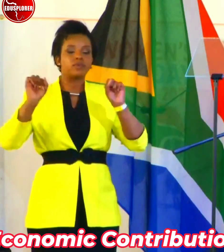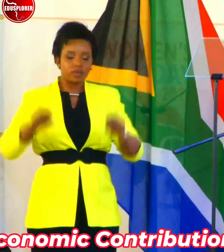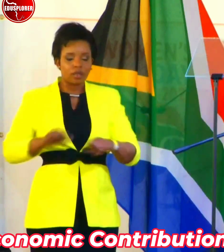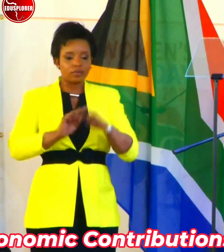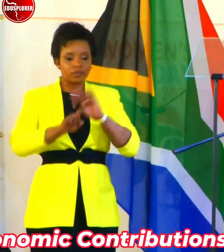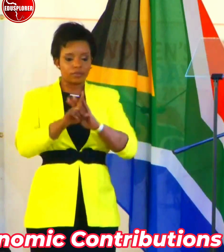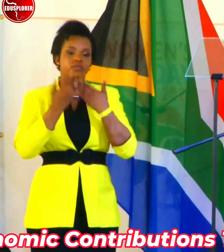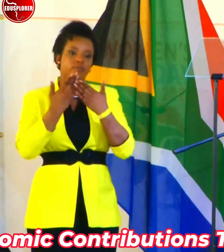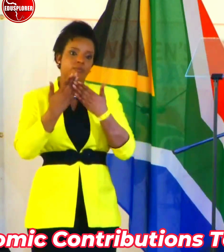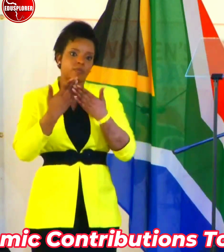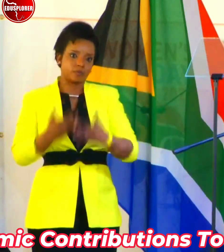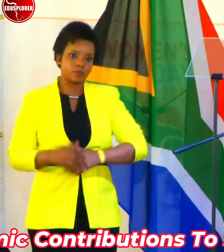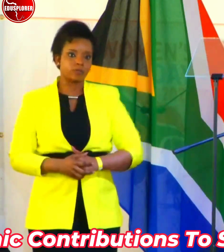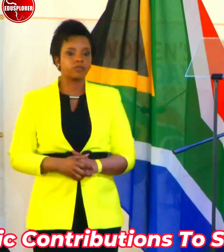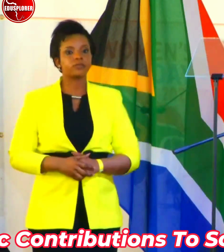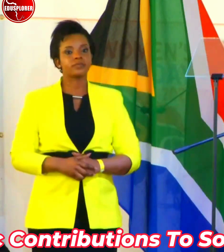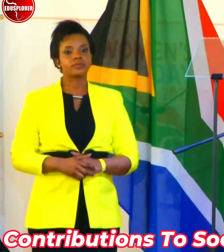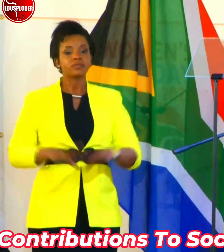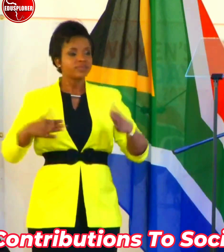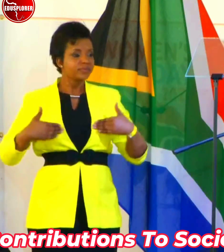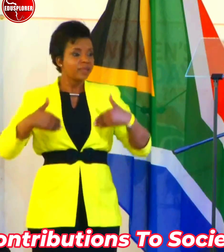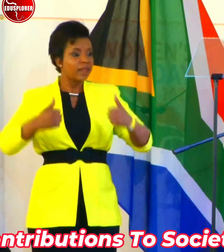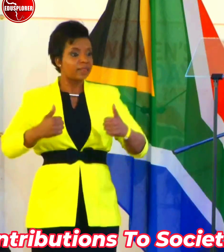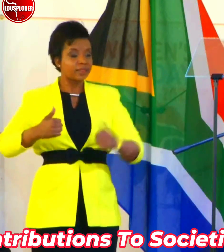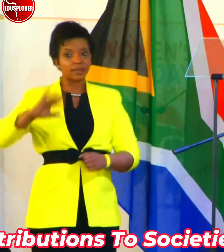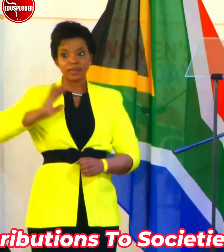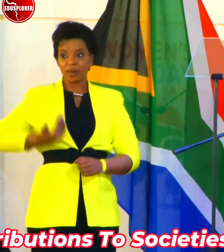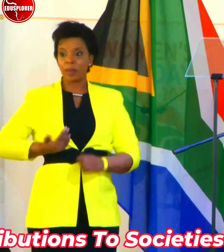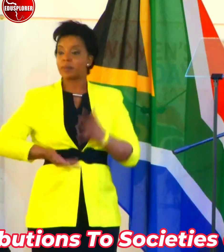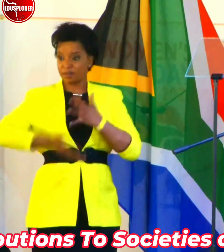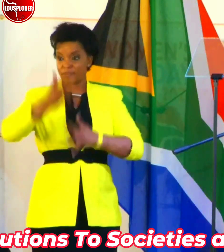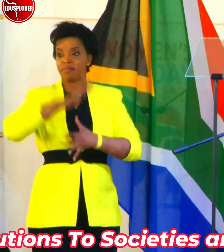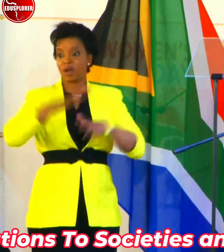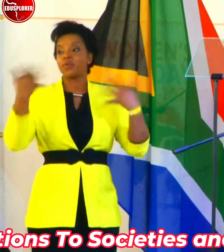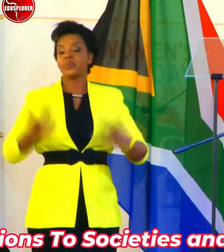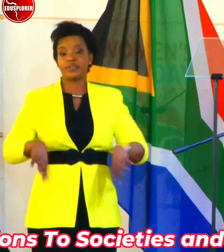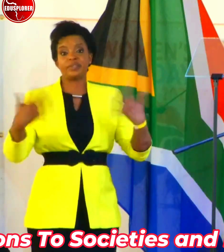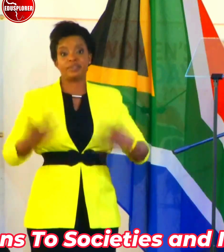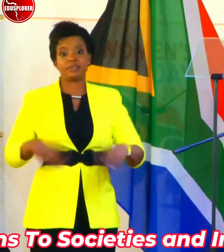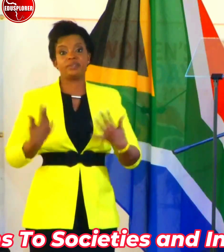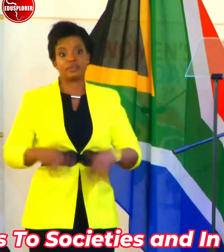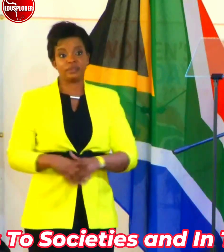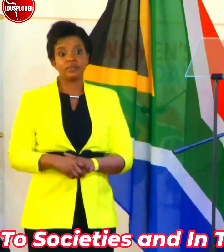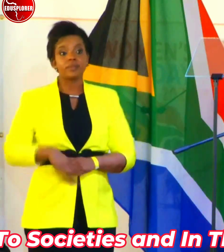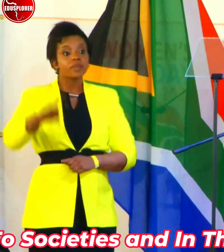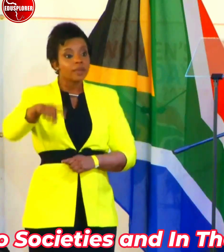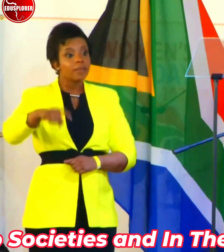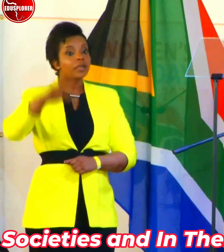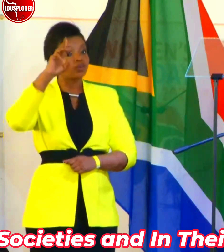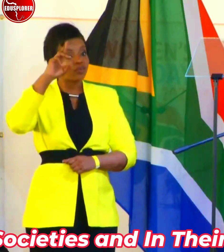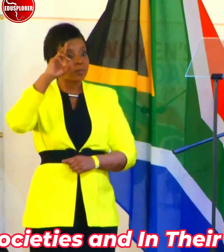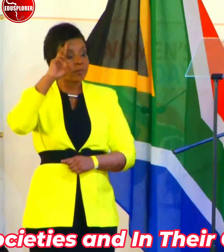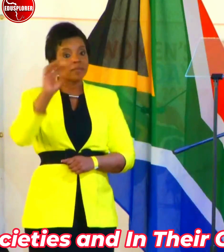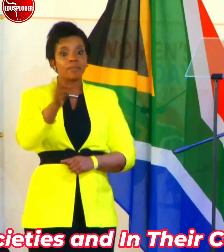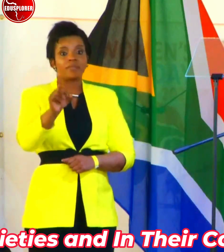education. The health of women must be a key priority as well. We should remember it was